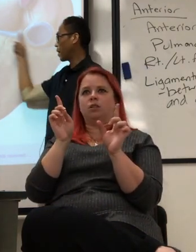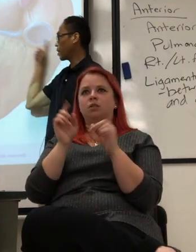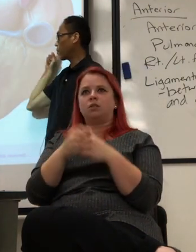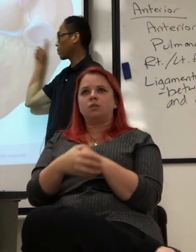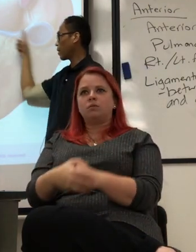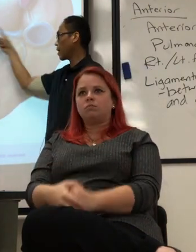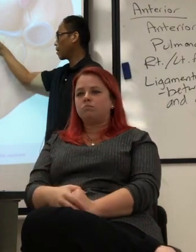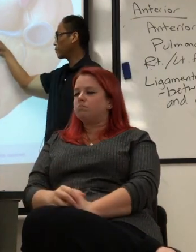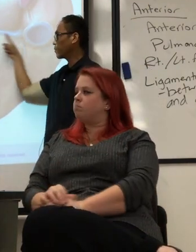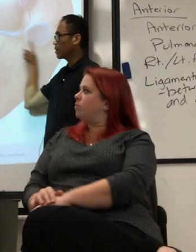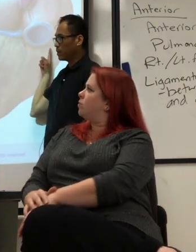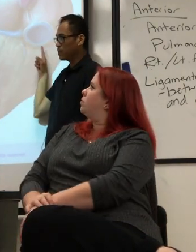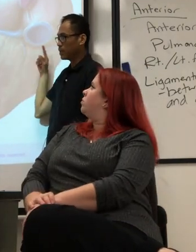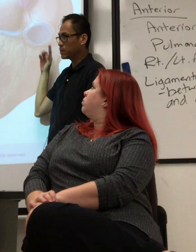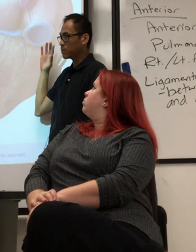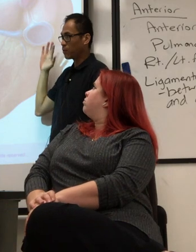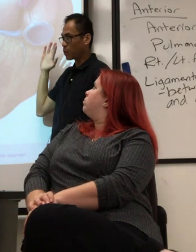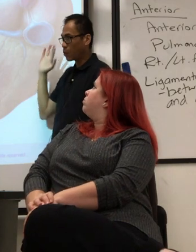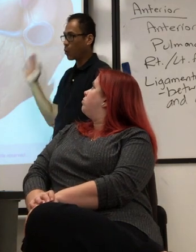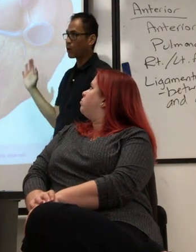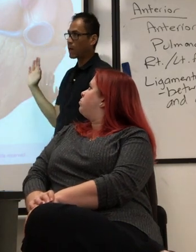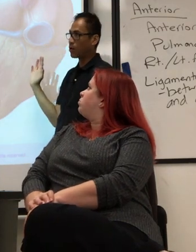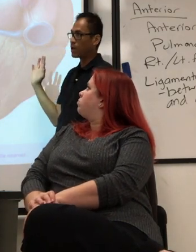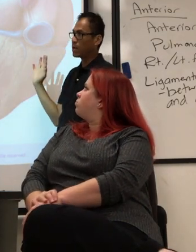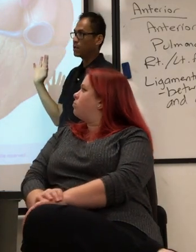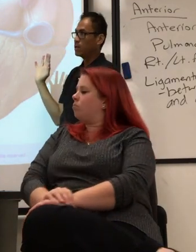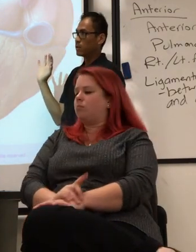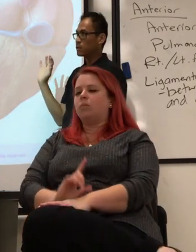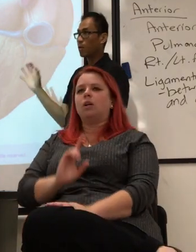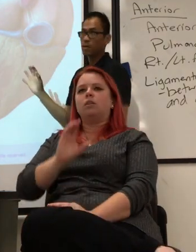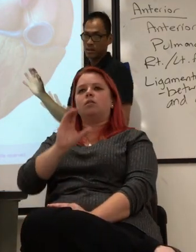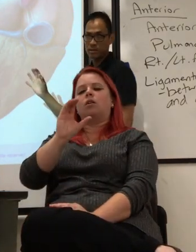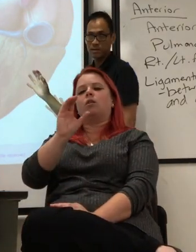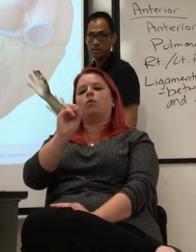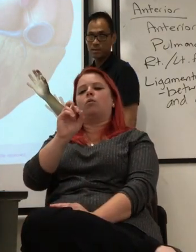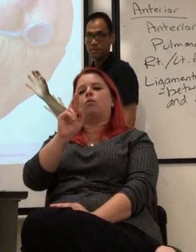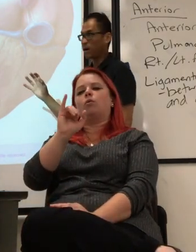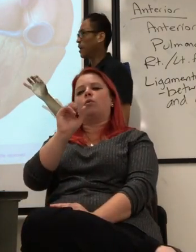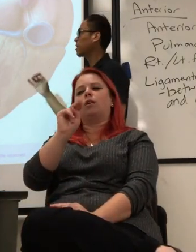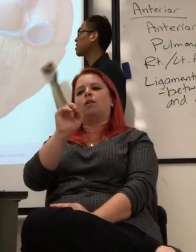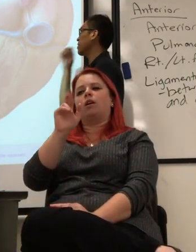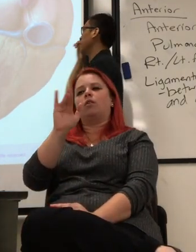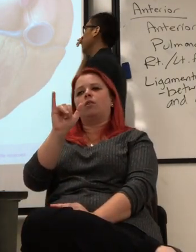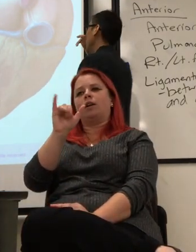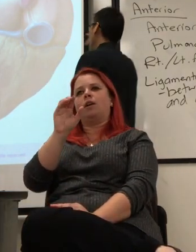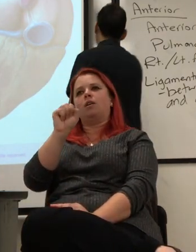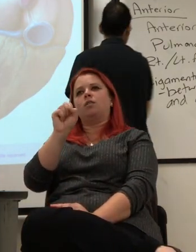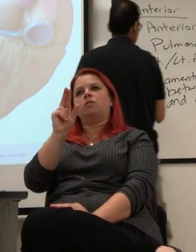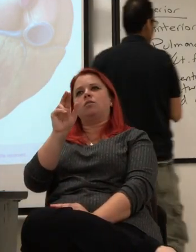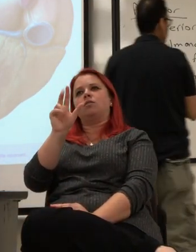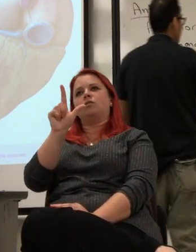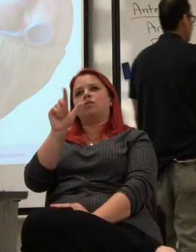this way, going around, it's the coronary sulcus, okay?